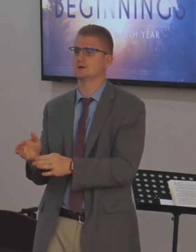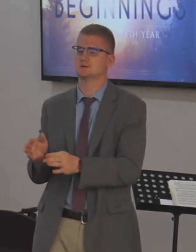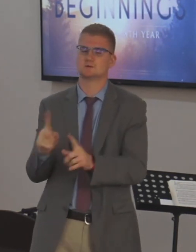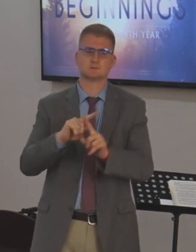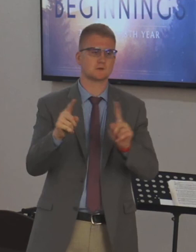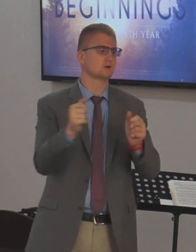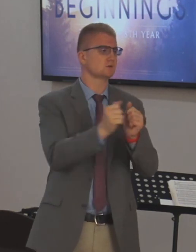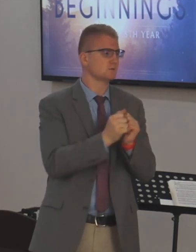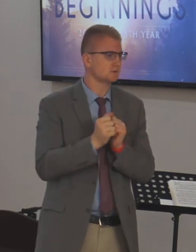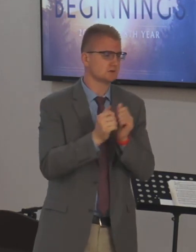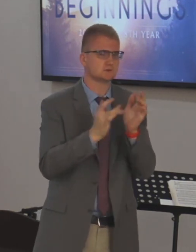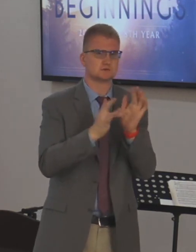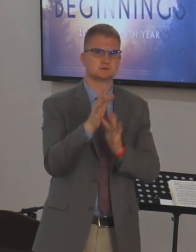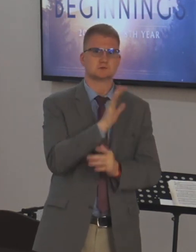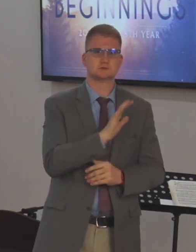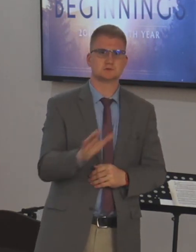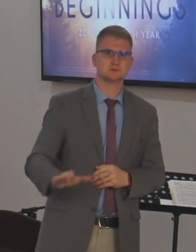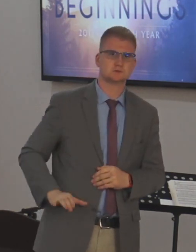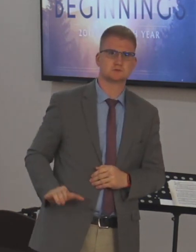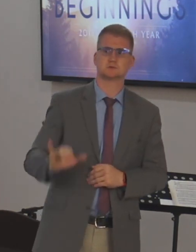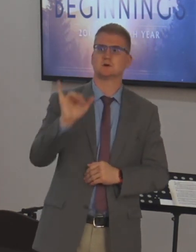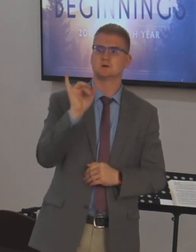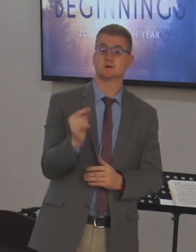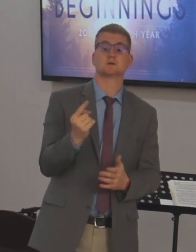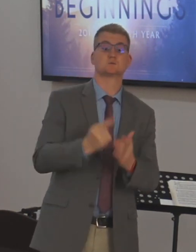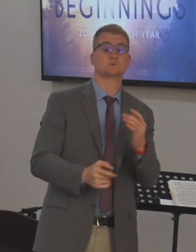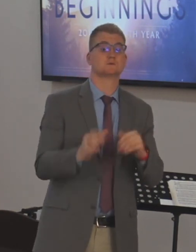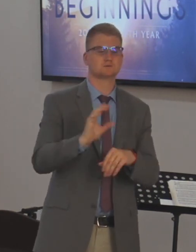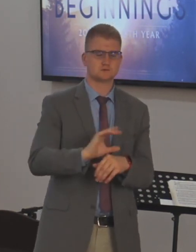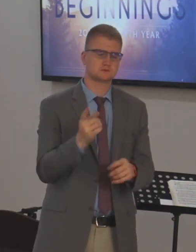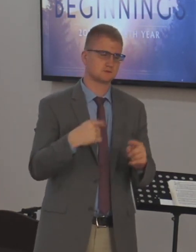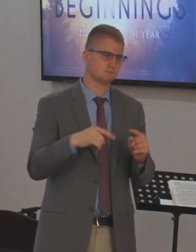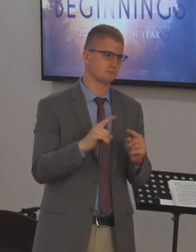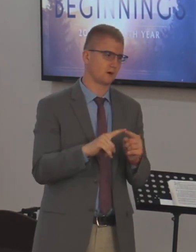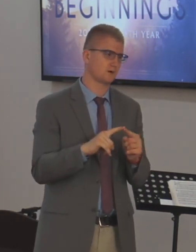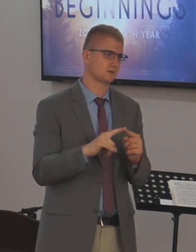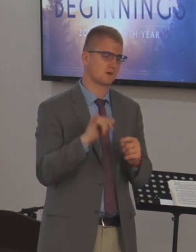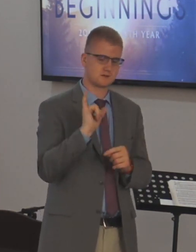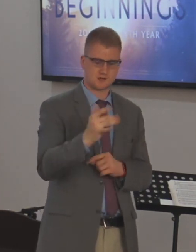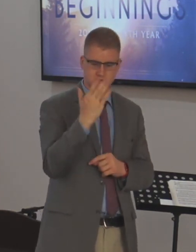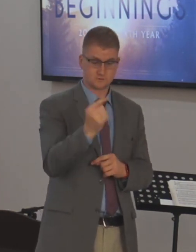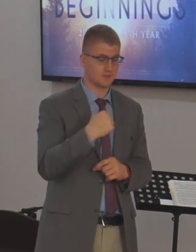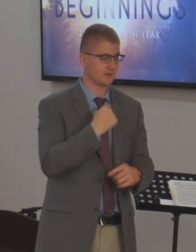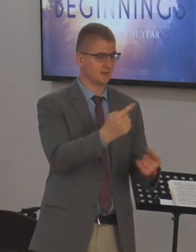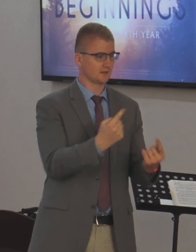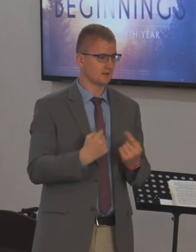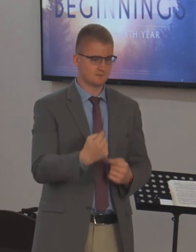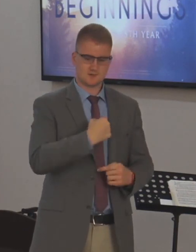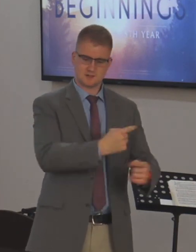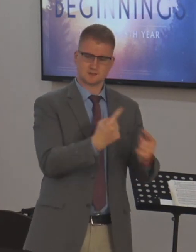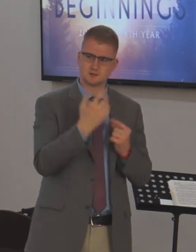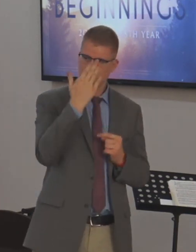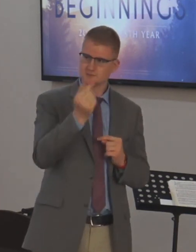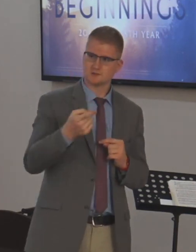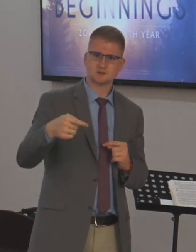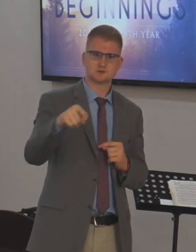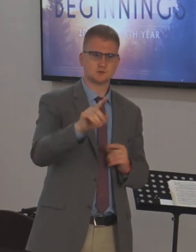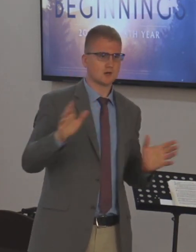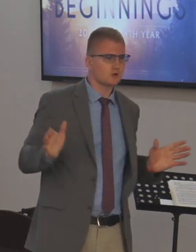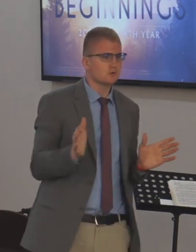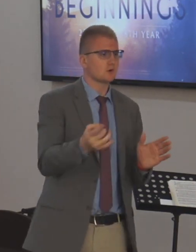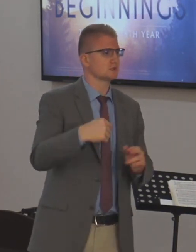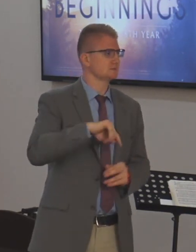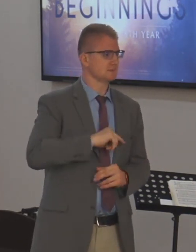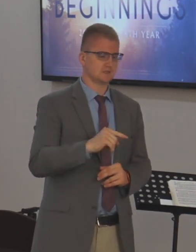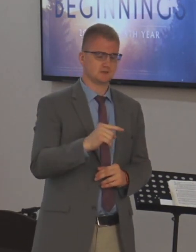in Jesus Christ. That's what church is all about. That's why I come. I come because you exhort me, you challenge